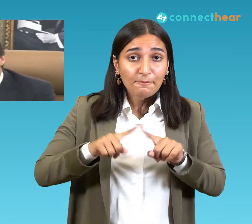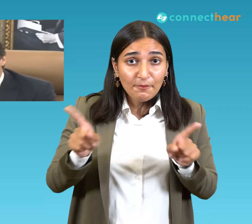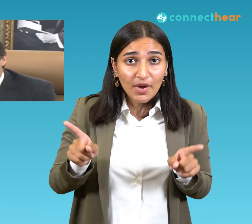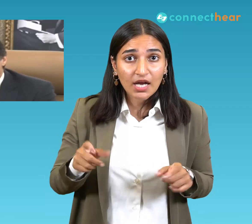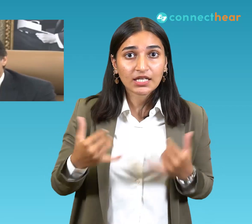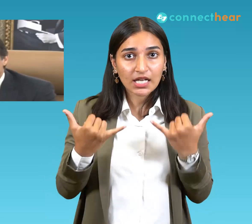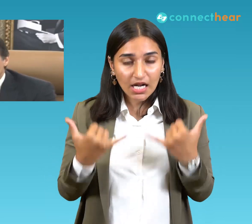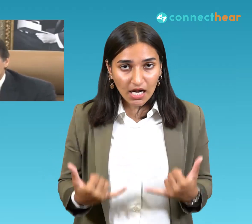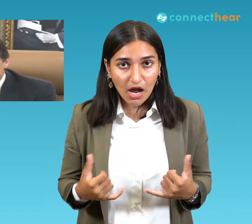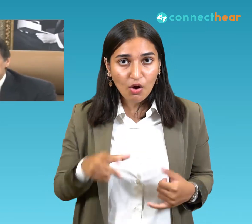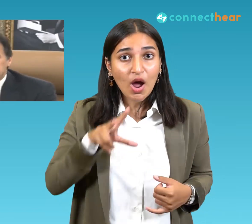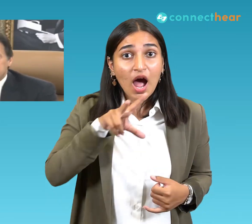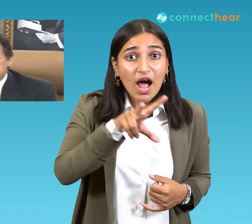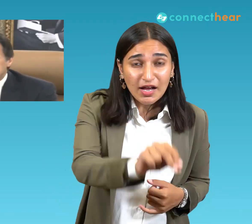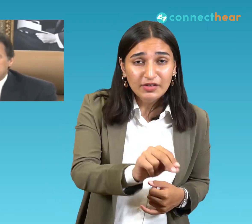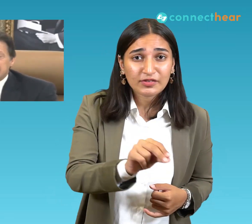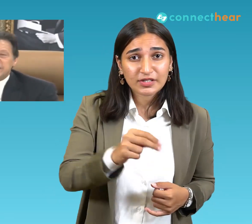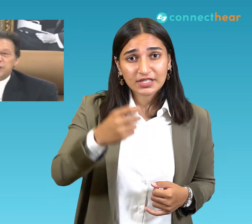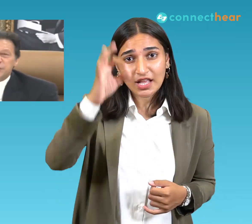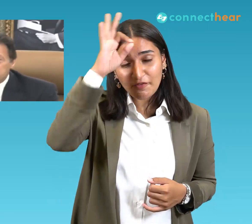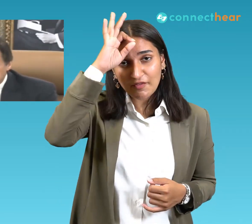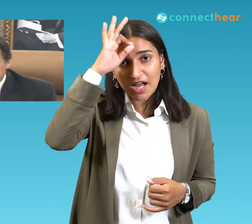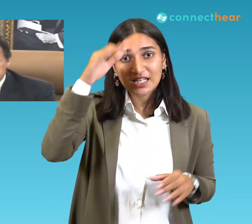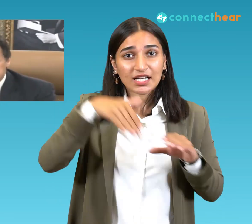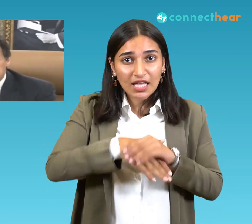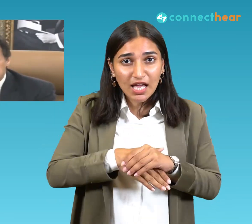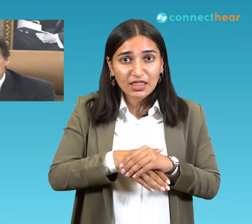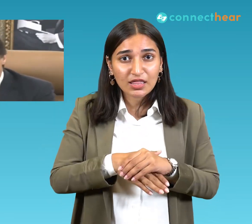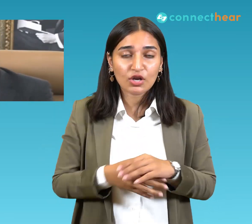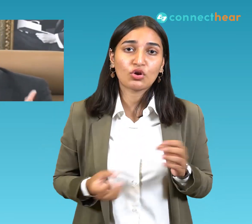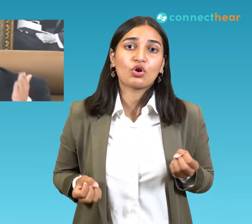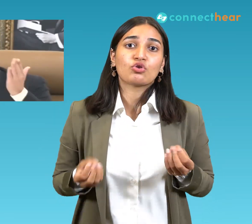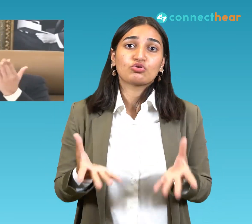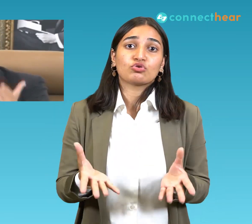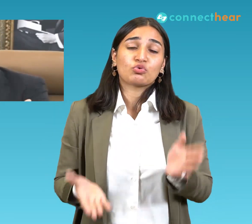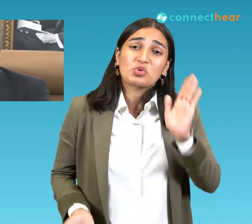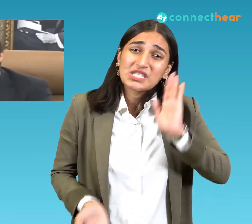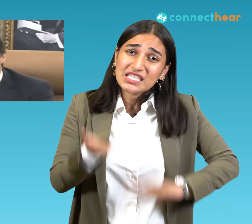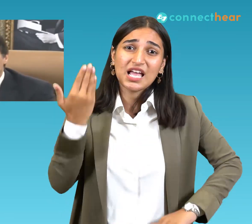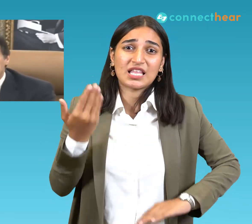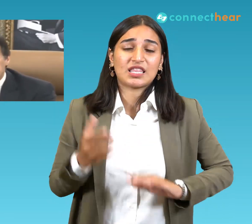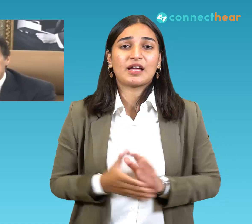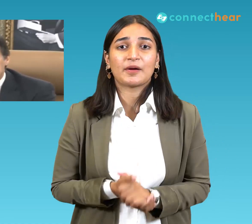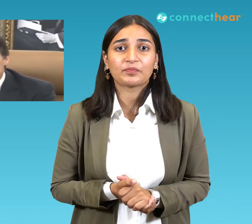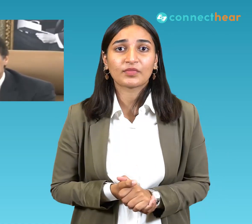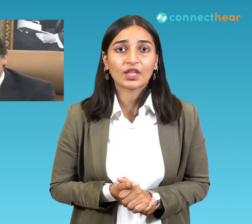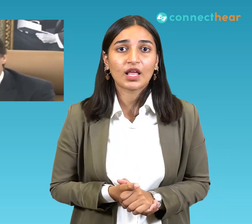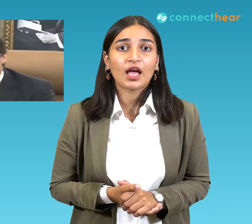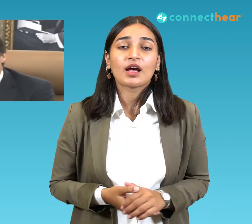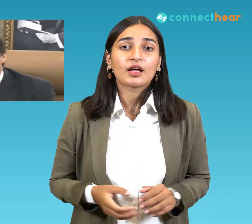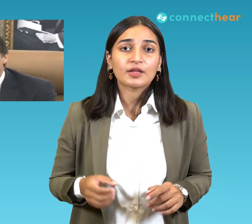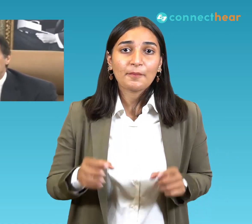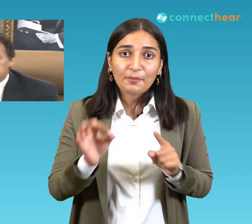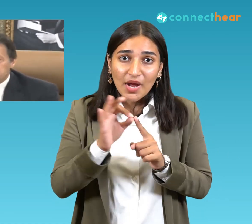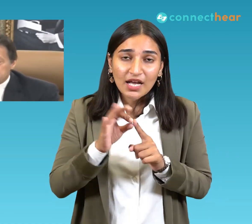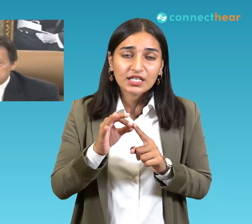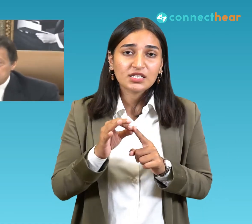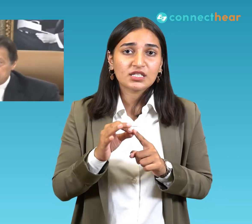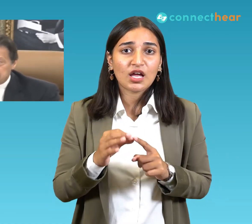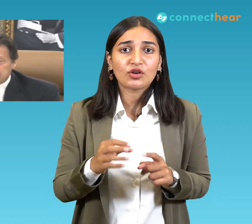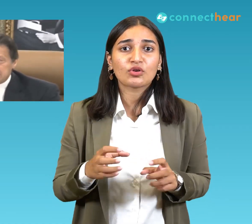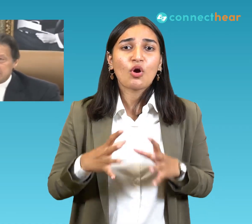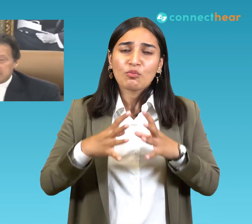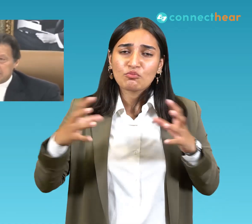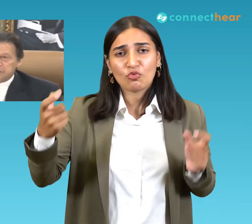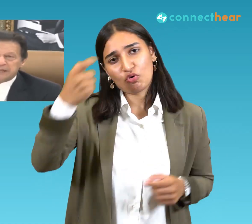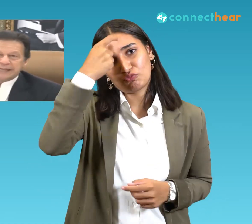believe that peace in Afghanistan has huge dividends, first of all to the people of Afghanistan, but then to people